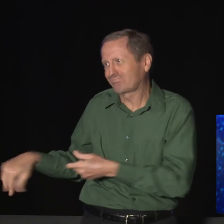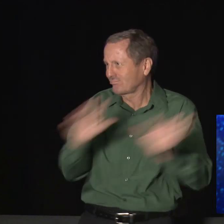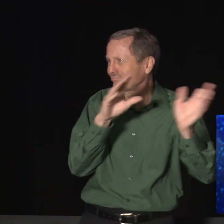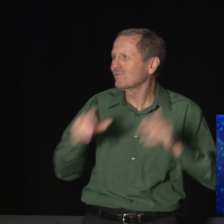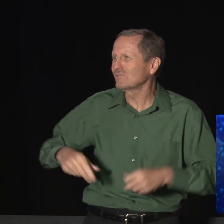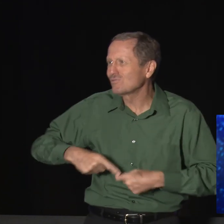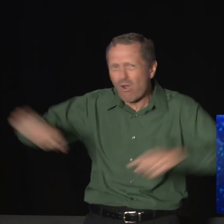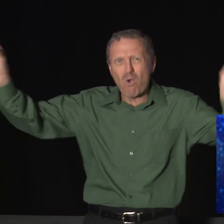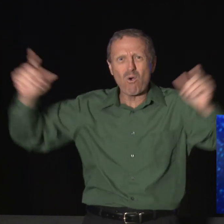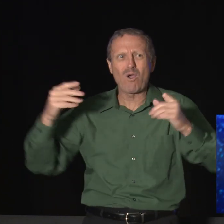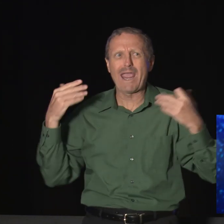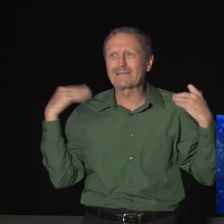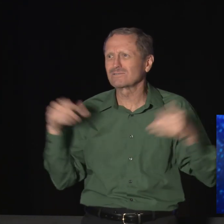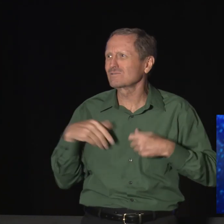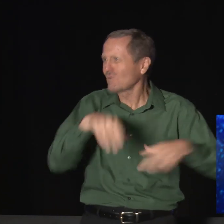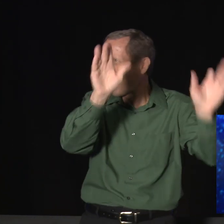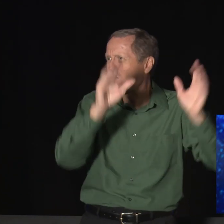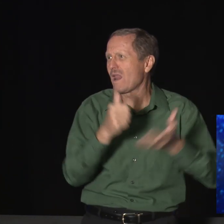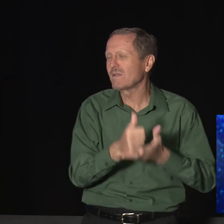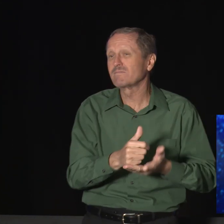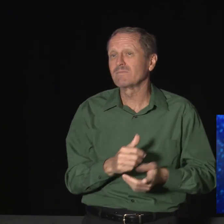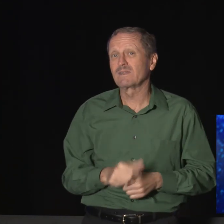But it occurs to me and to us